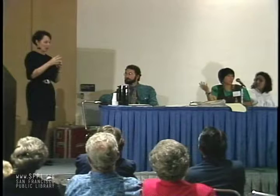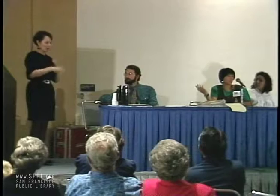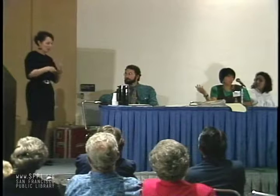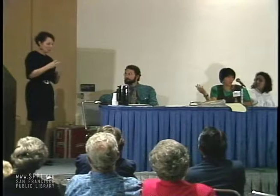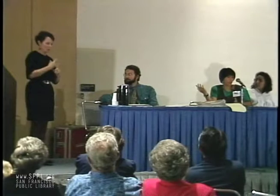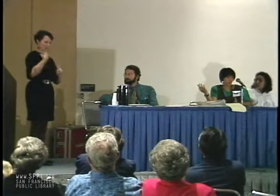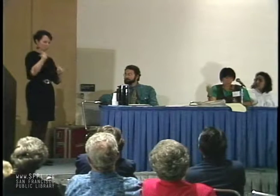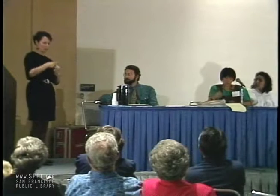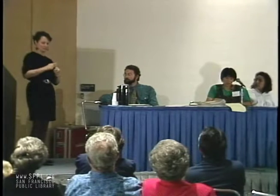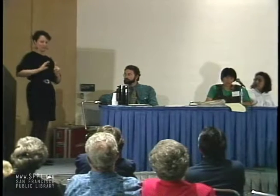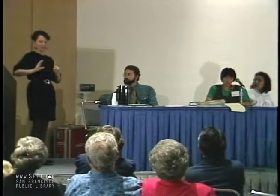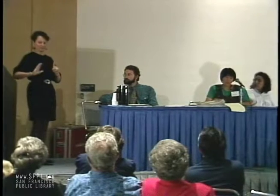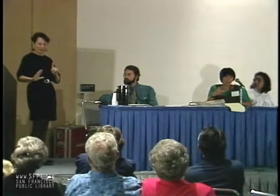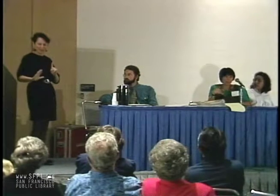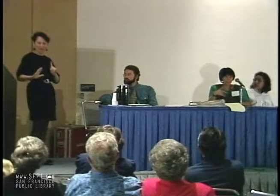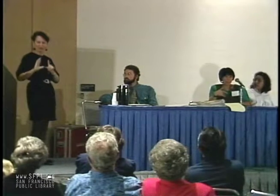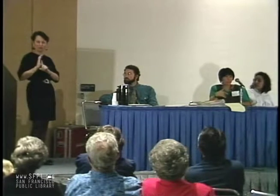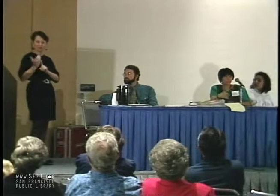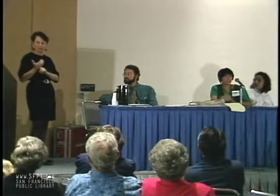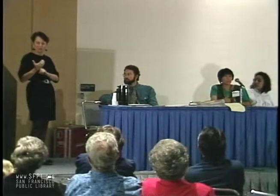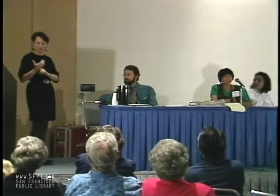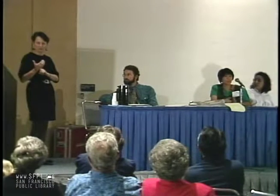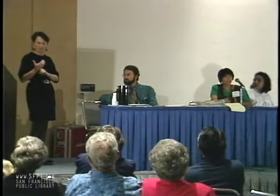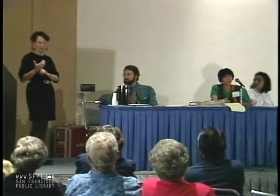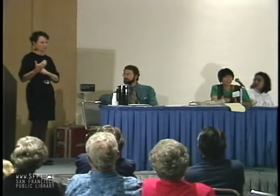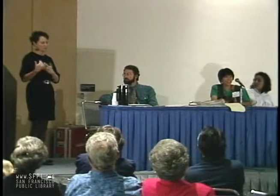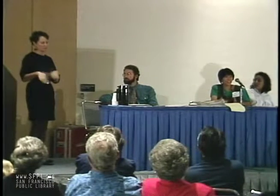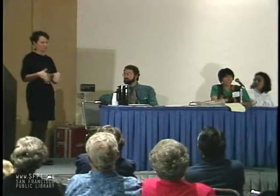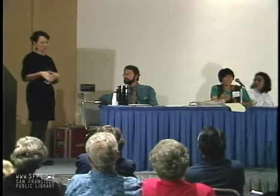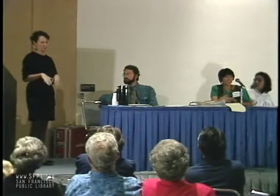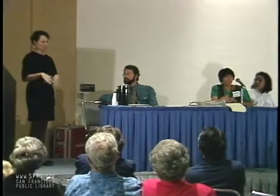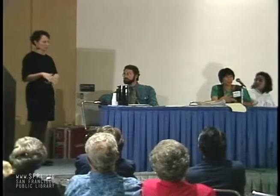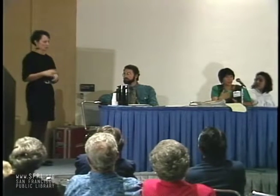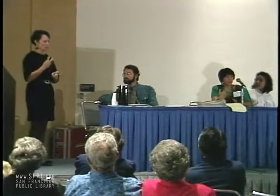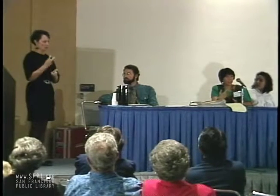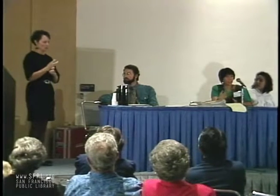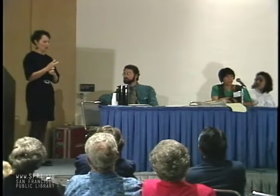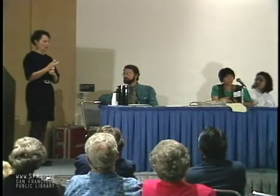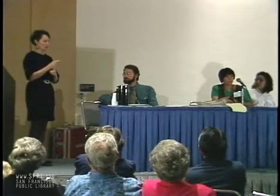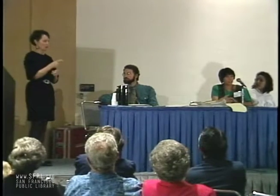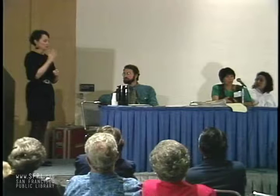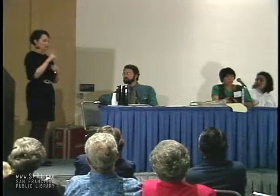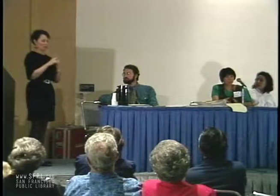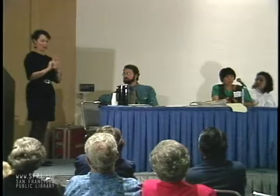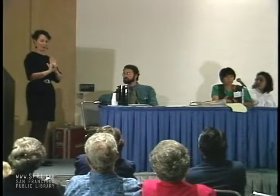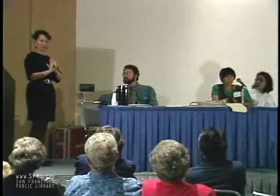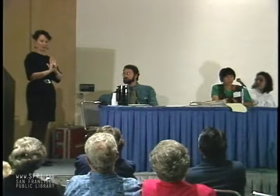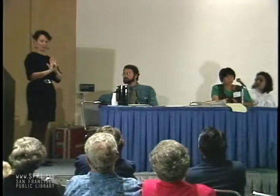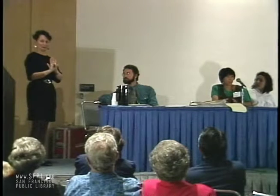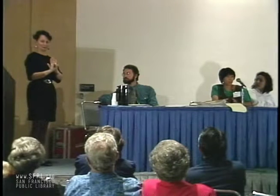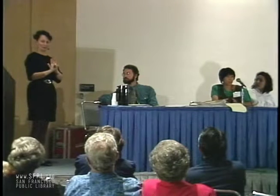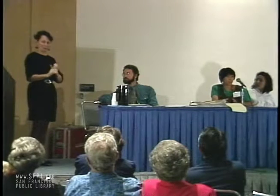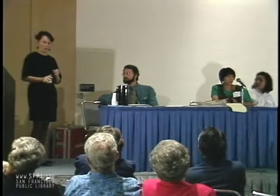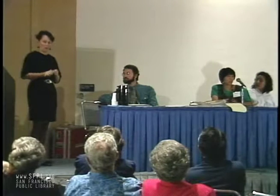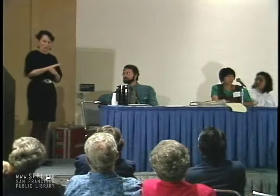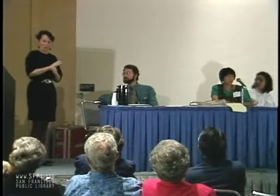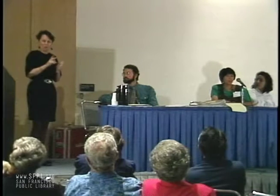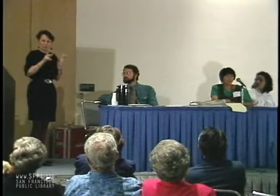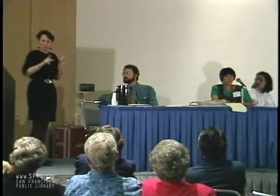or deaf. And this, when we say identity and we want to acknowledge the wholeness and the completeness of an individual, must